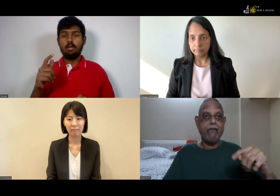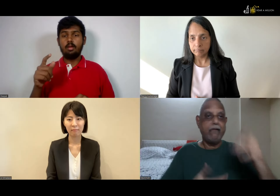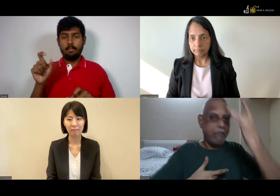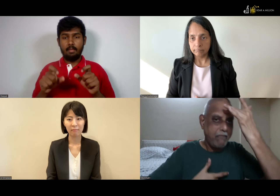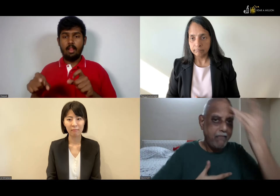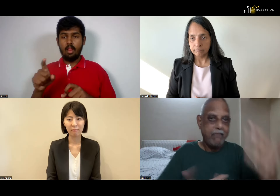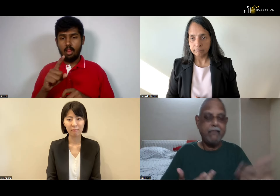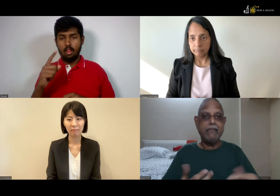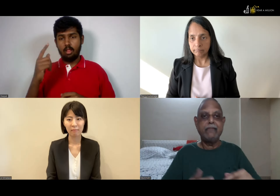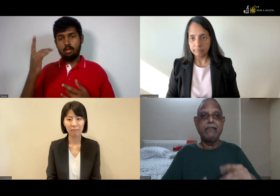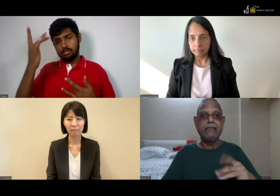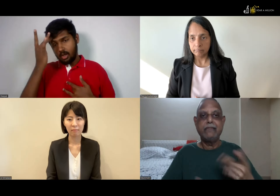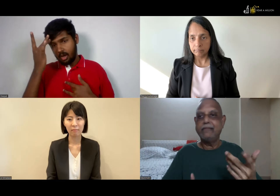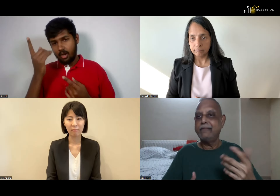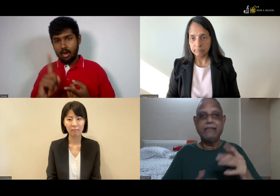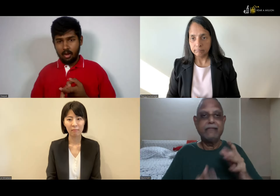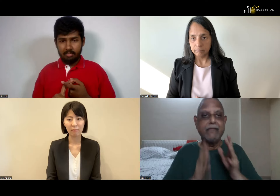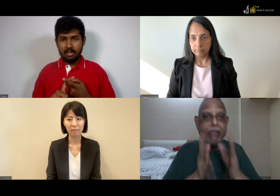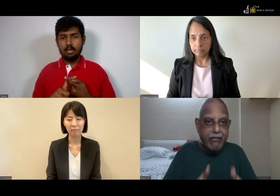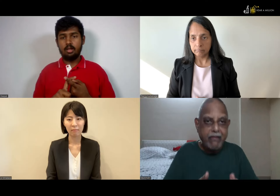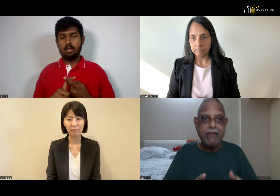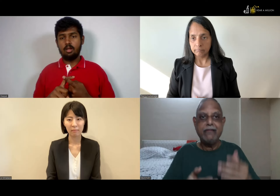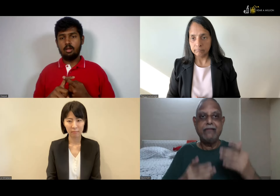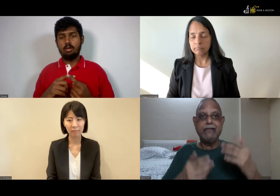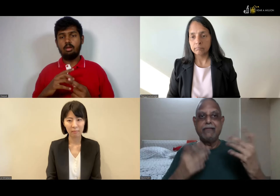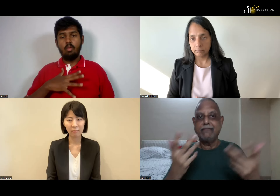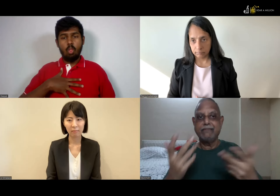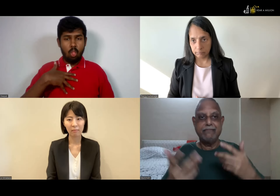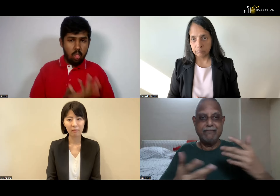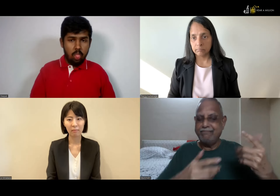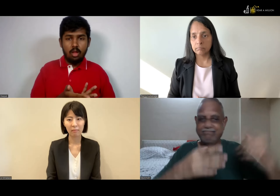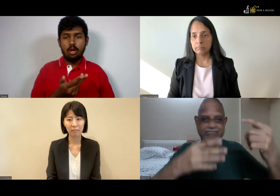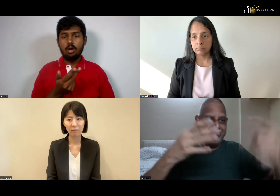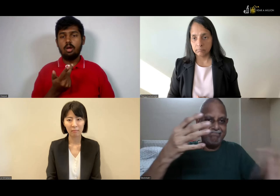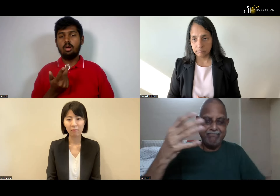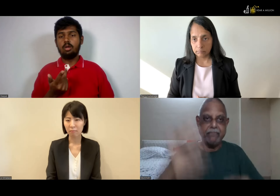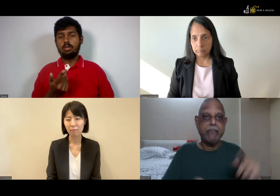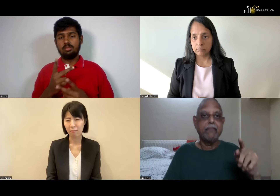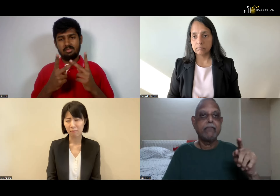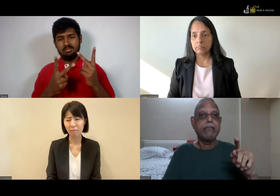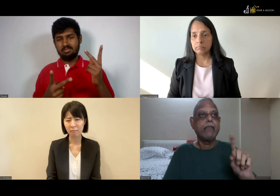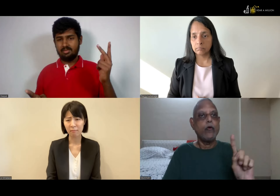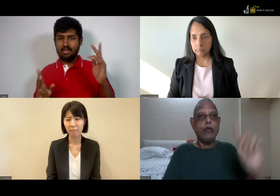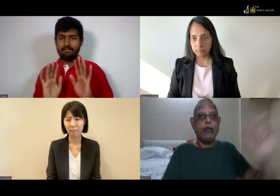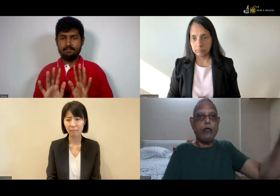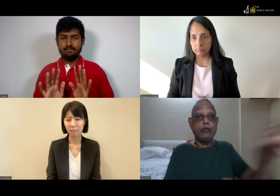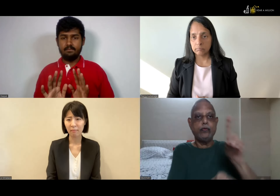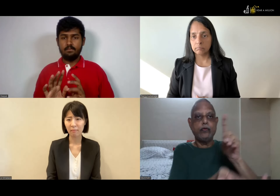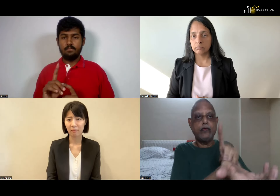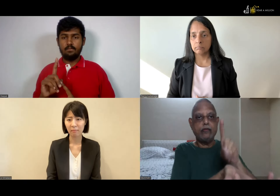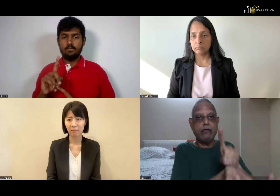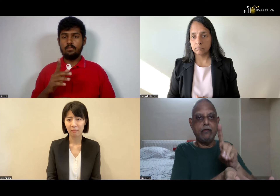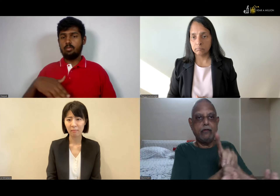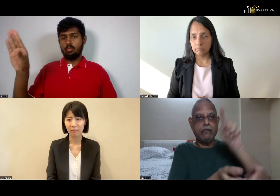the people when they fall sick, or they're not doing well, something happens with them, accident happens with